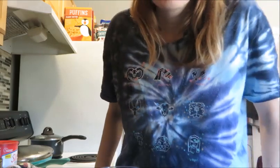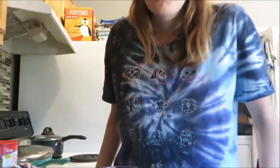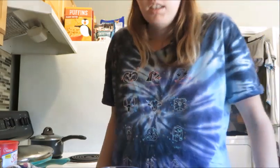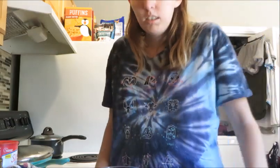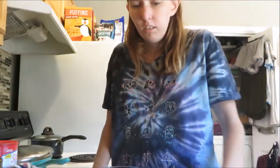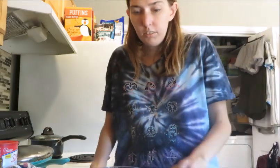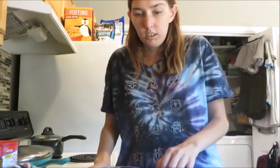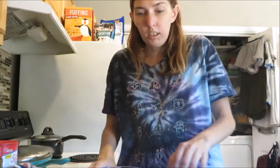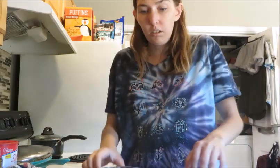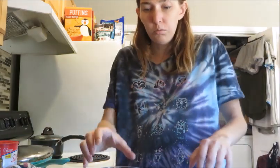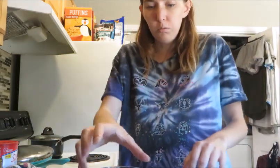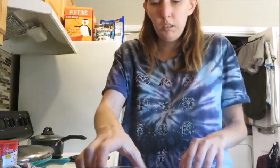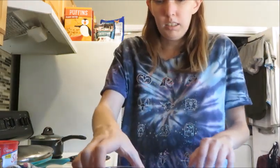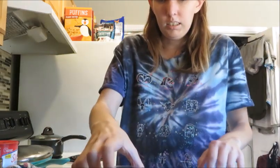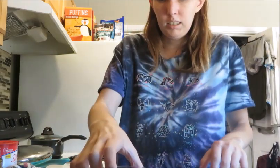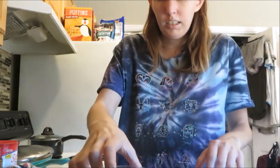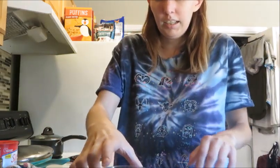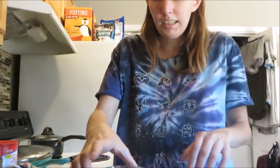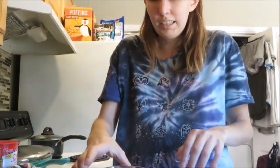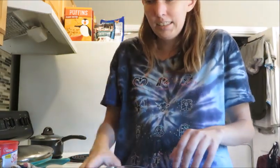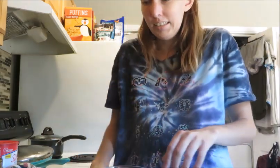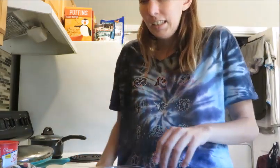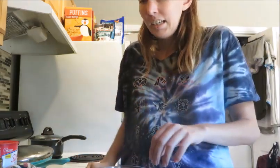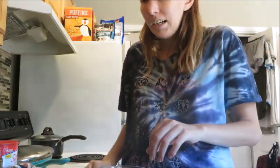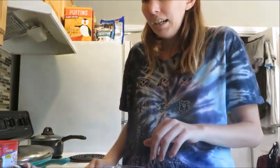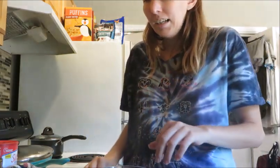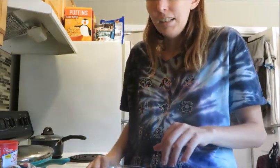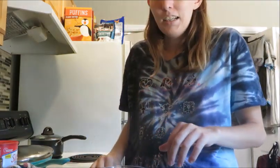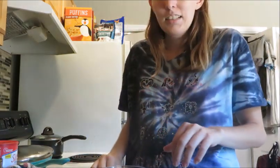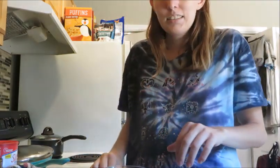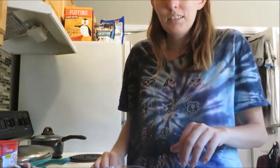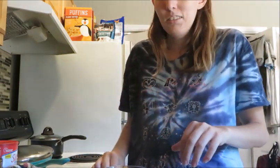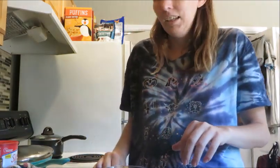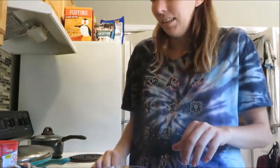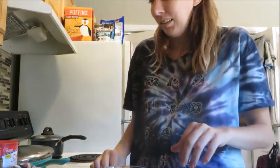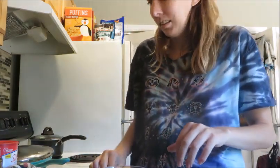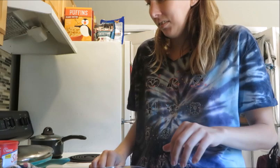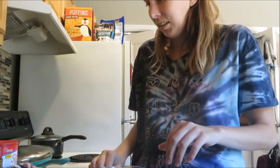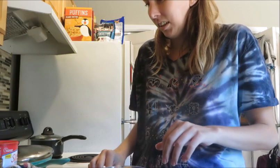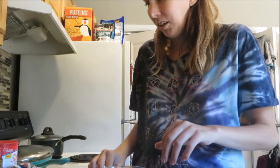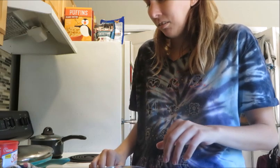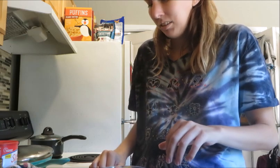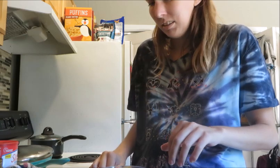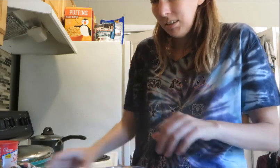I guess I'll figure it out when I go to edit this video.